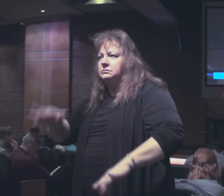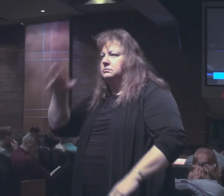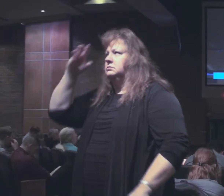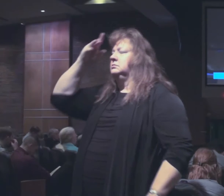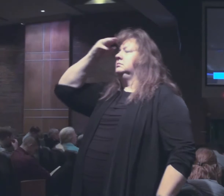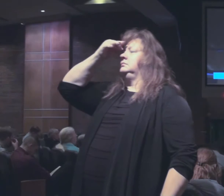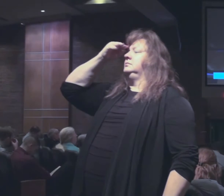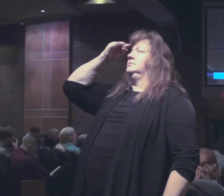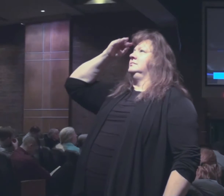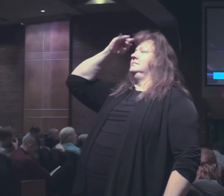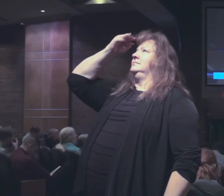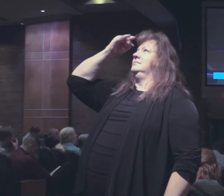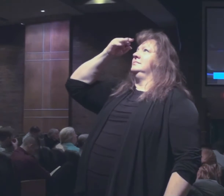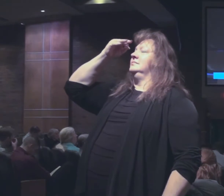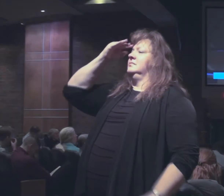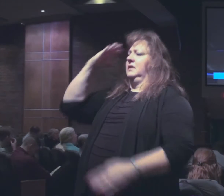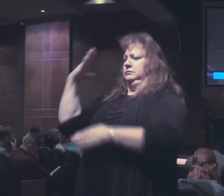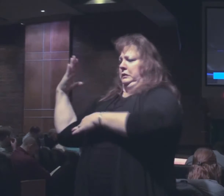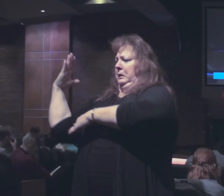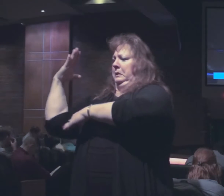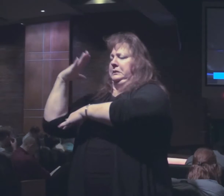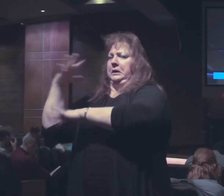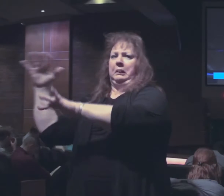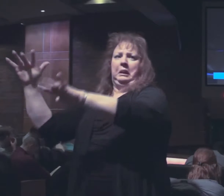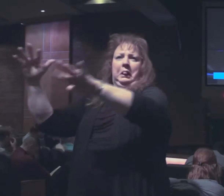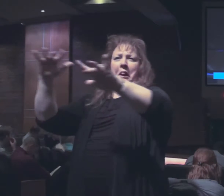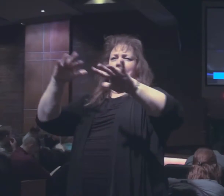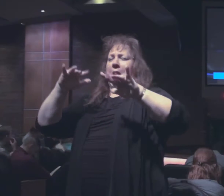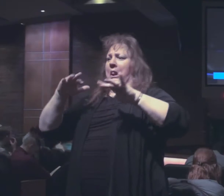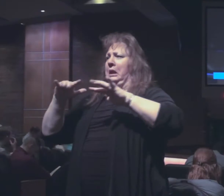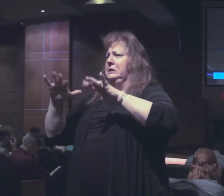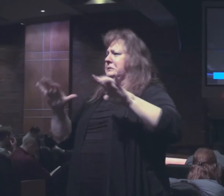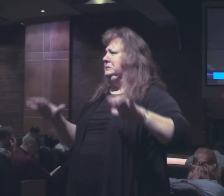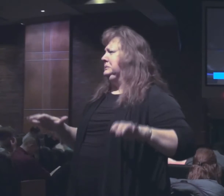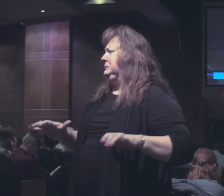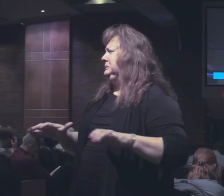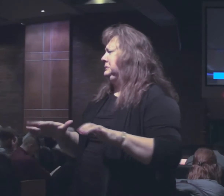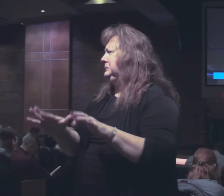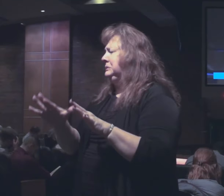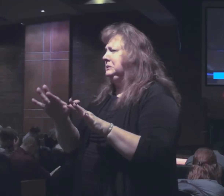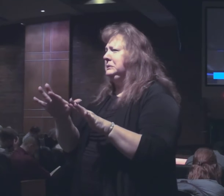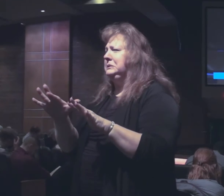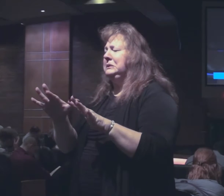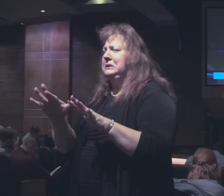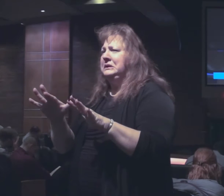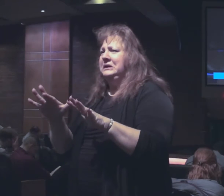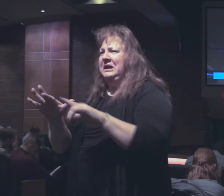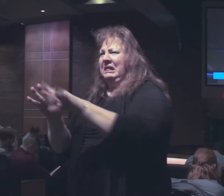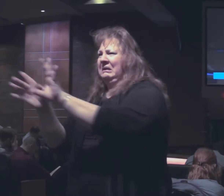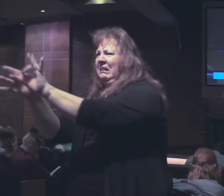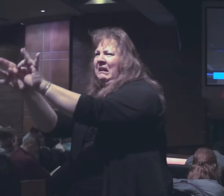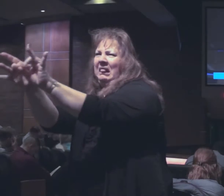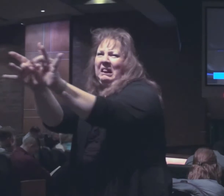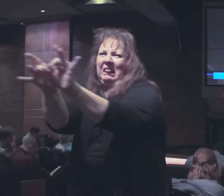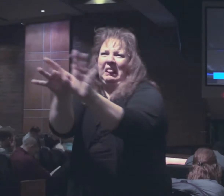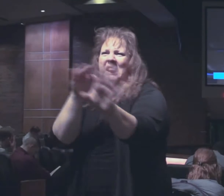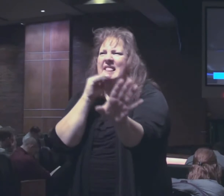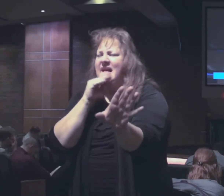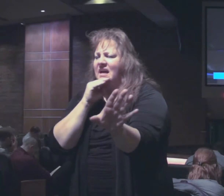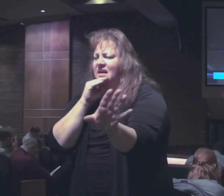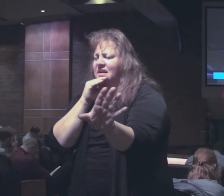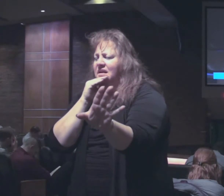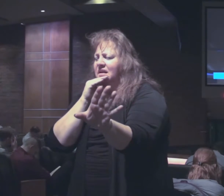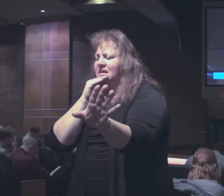think. You know, through the day, and you're going through your activities, and they're spreading their lies, and you go to